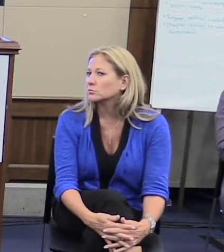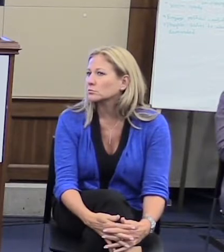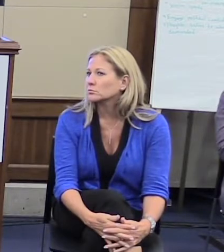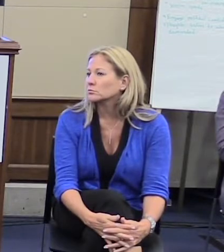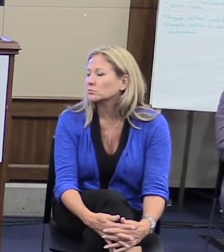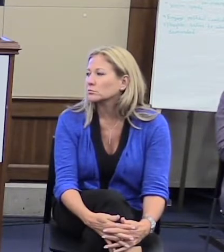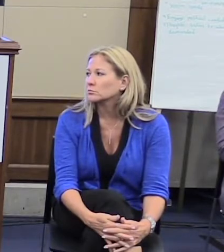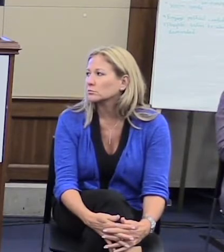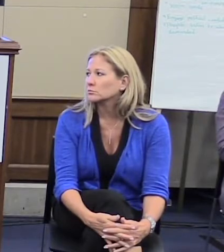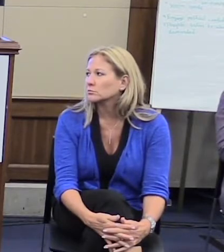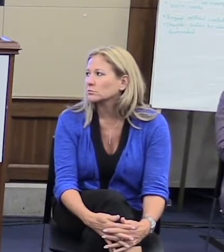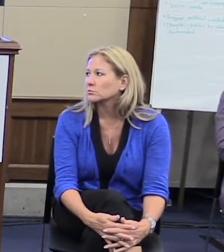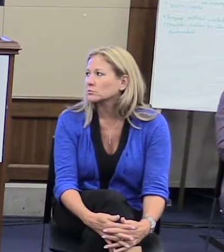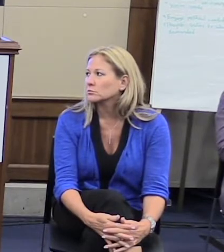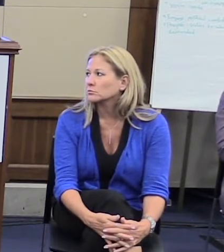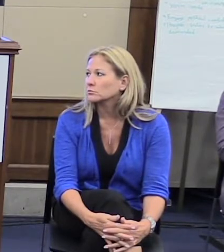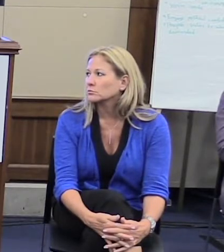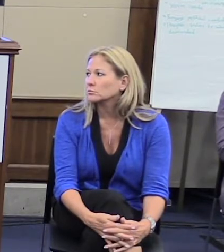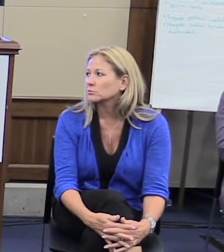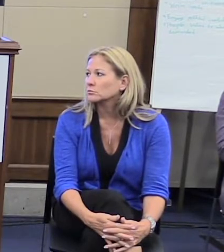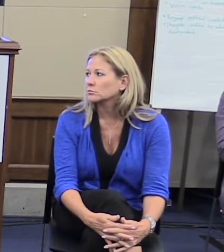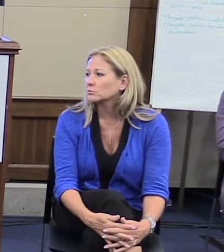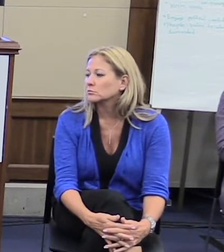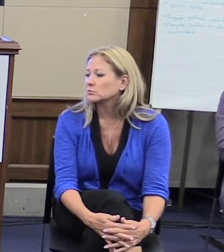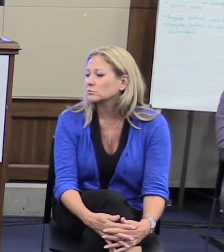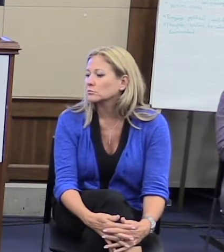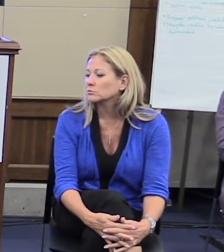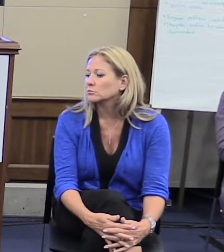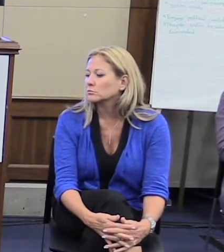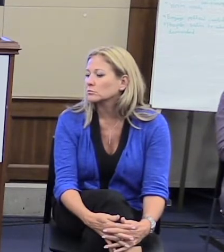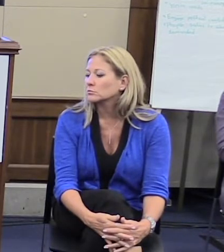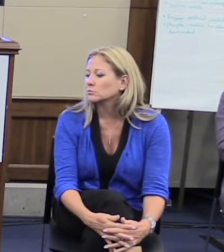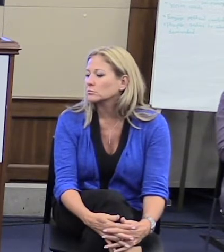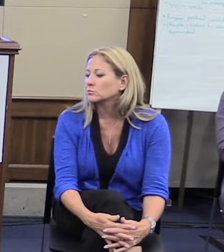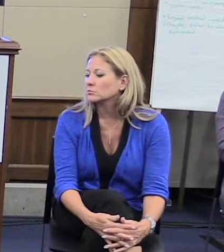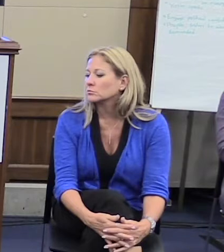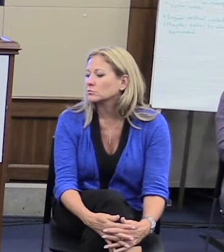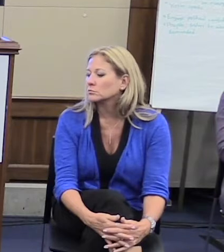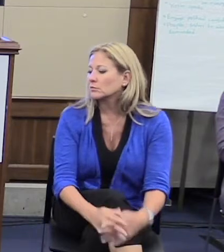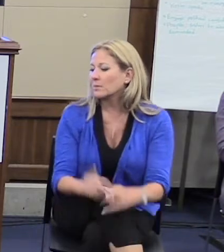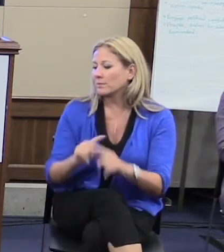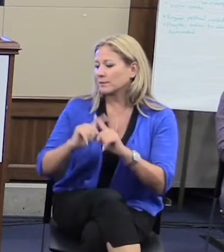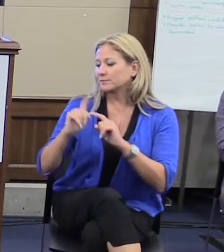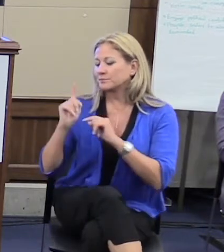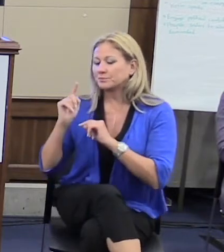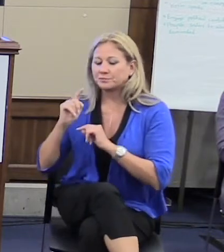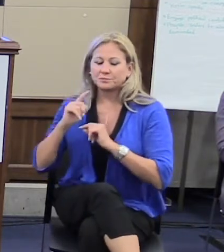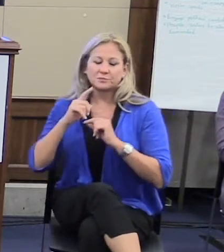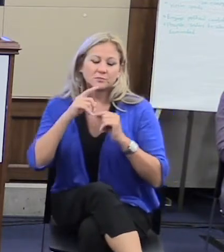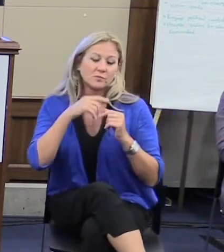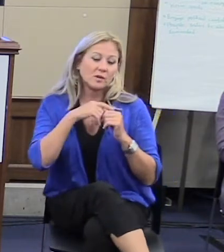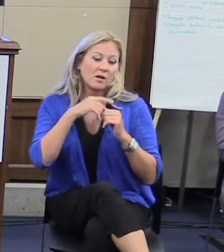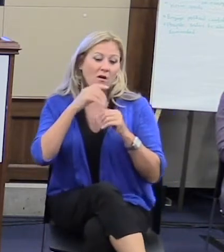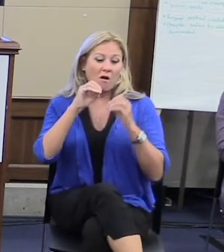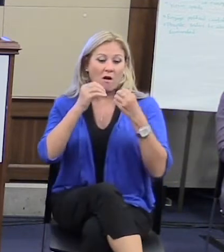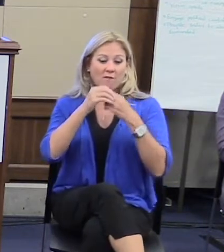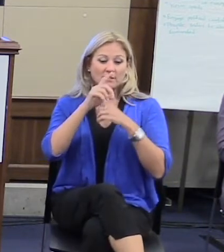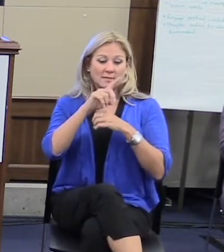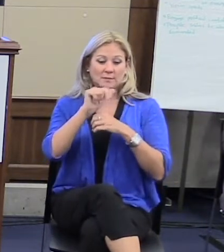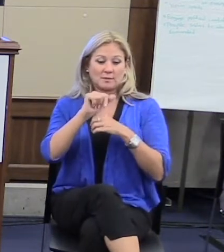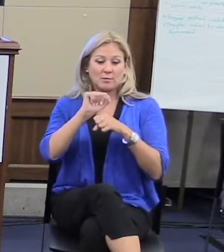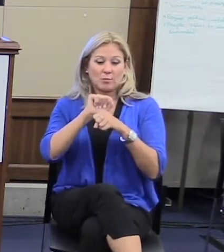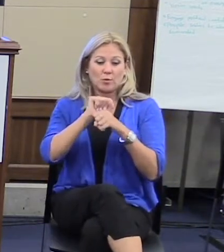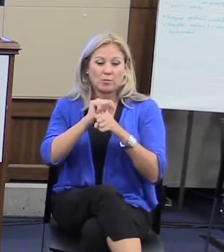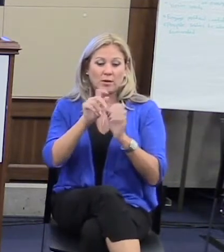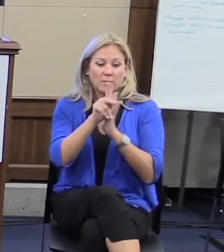all right, there we go. It's not much of an answer, but Bartlett did highlight one area where the Office of Disability Employment Policy,